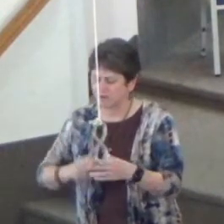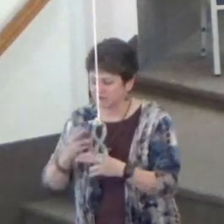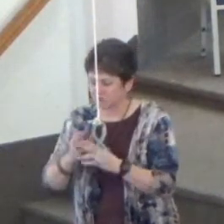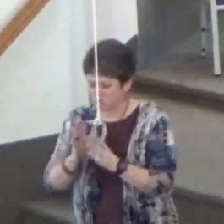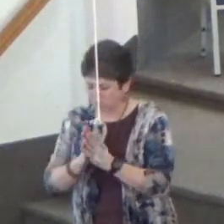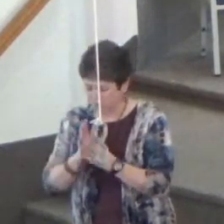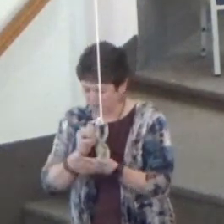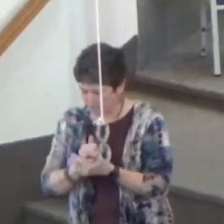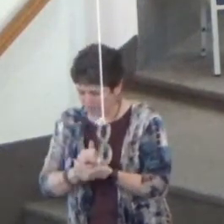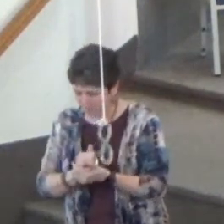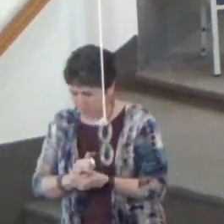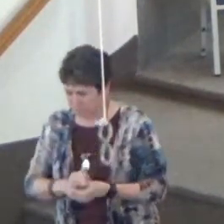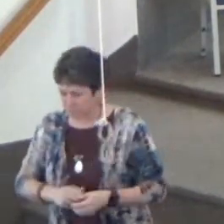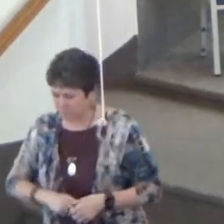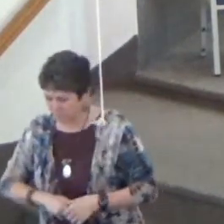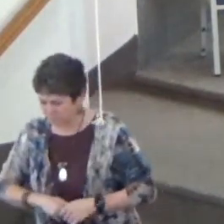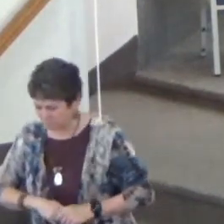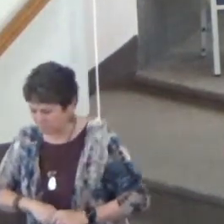we pray. Amen.